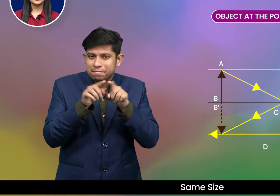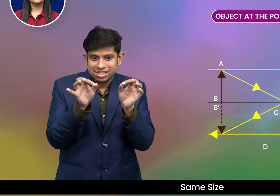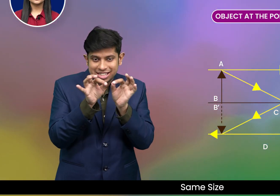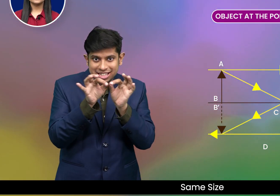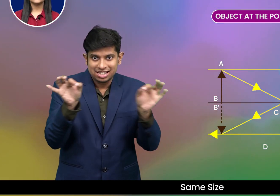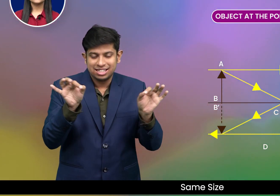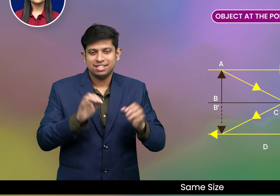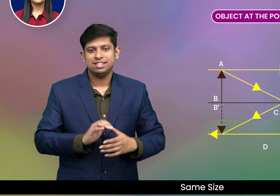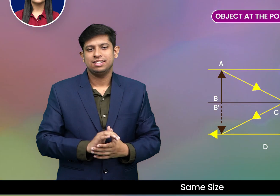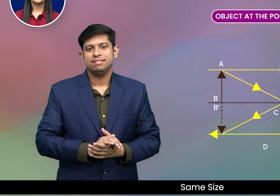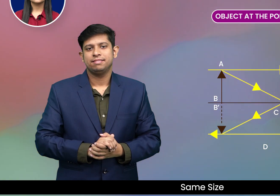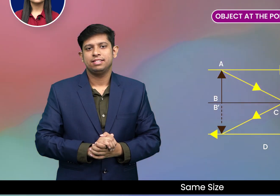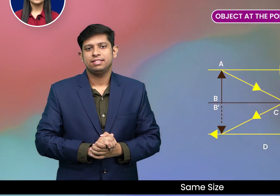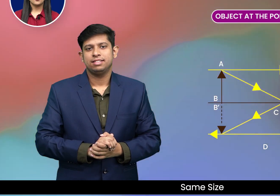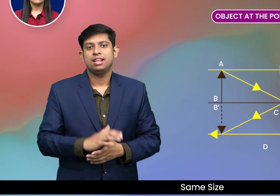same size,